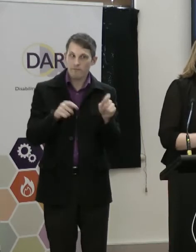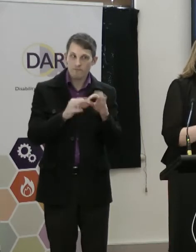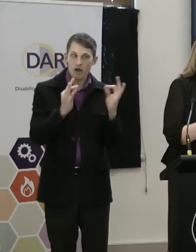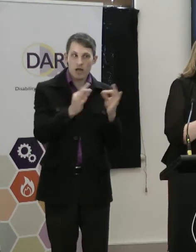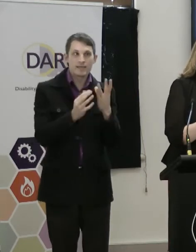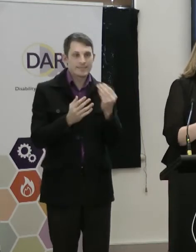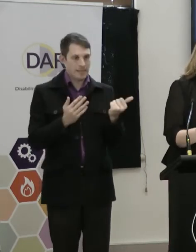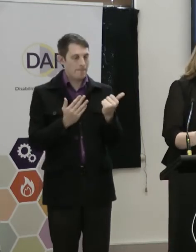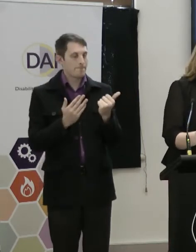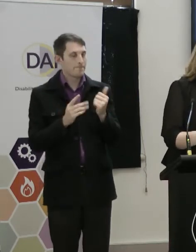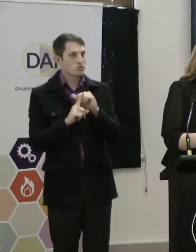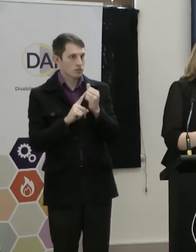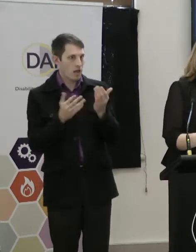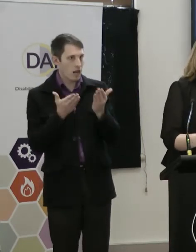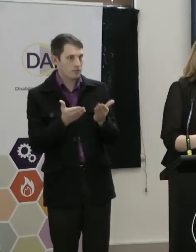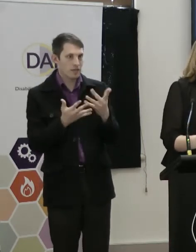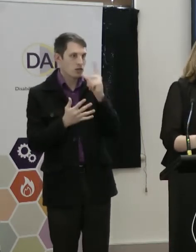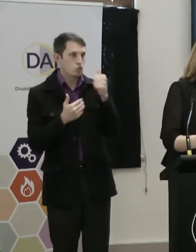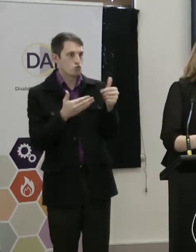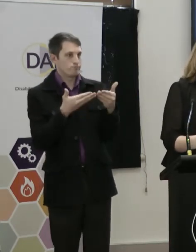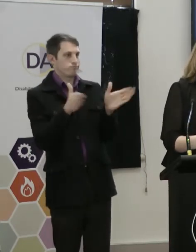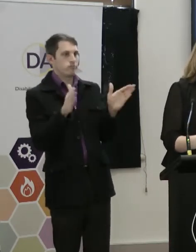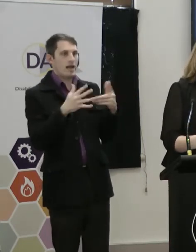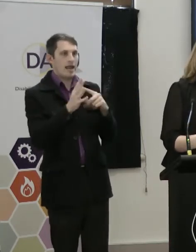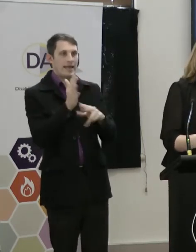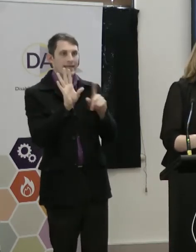that, and it can be any person that you choose to engage.